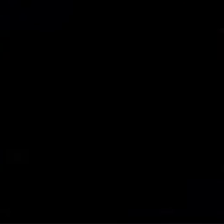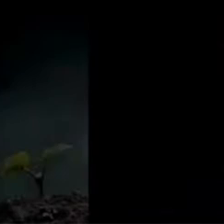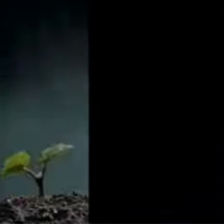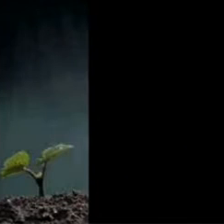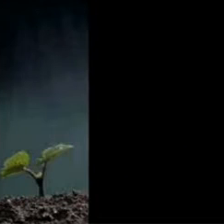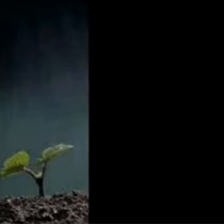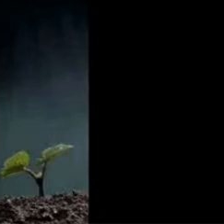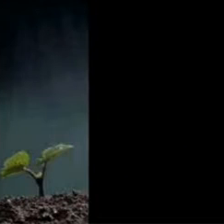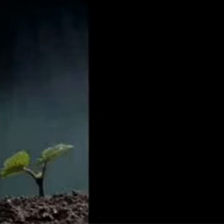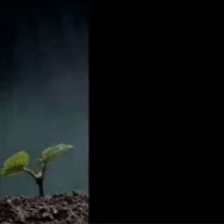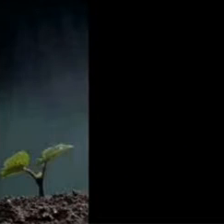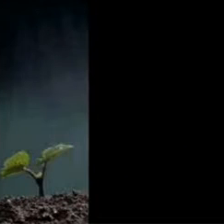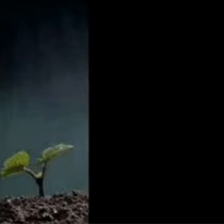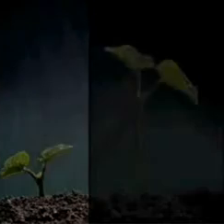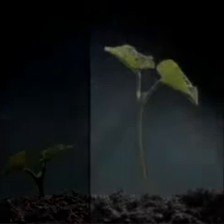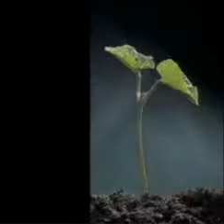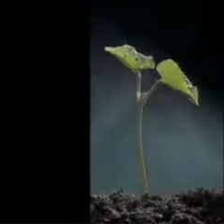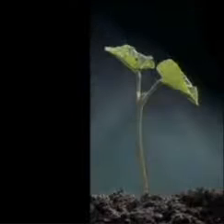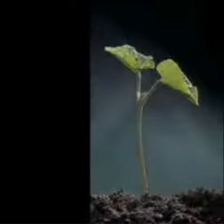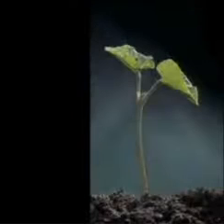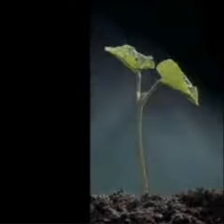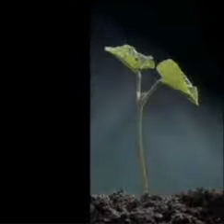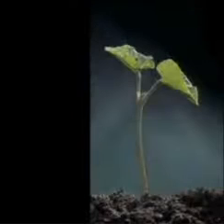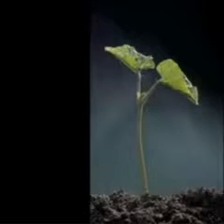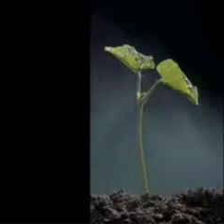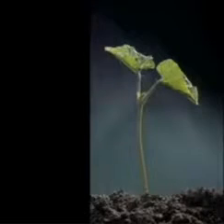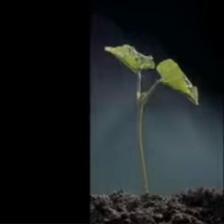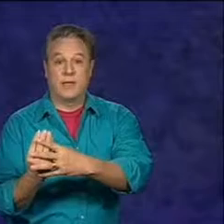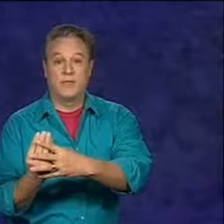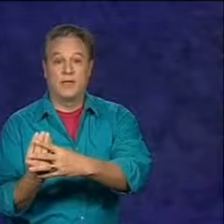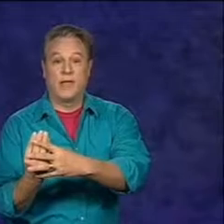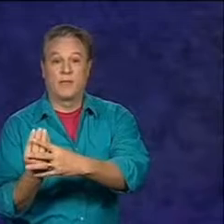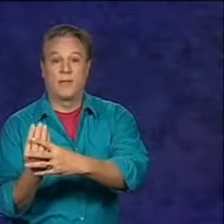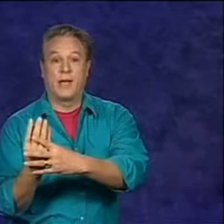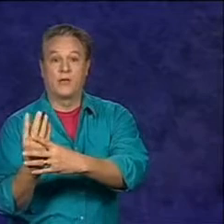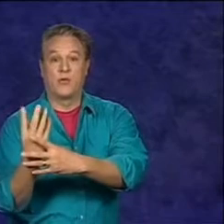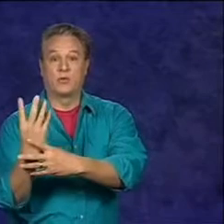Lesson 5, we showed you that lots of signs for actions look just like the real actions.